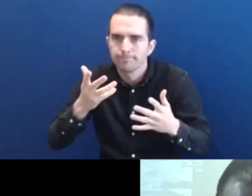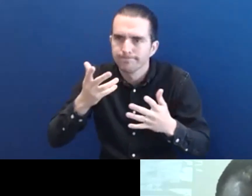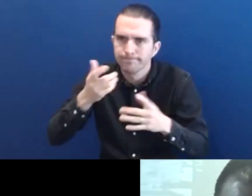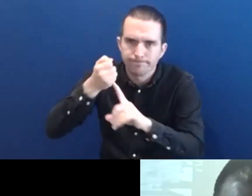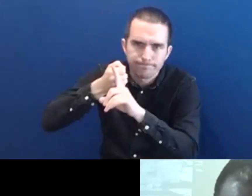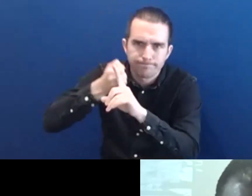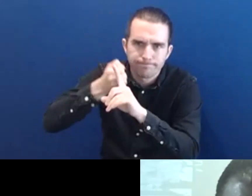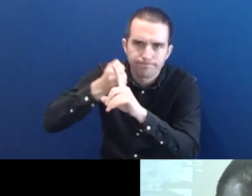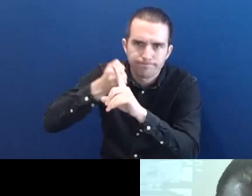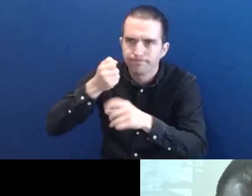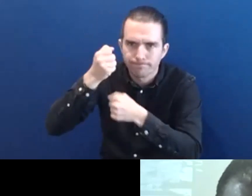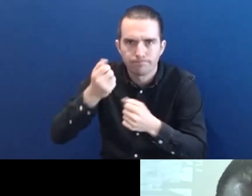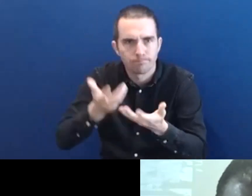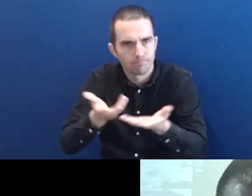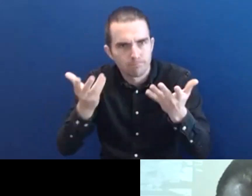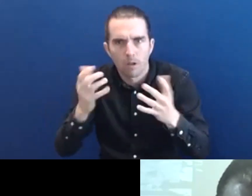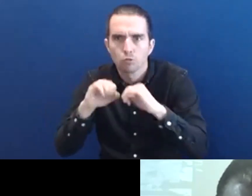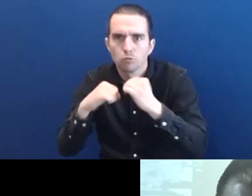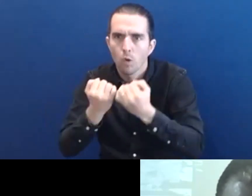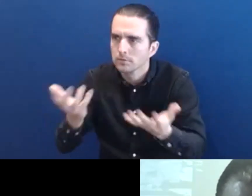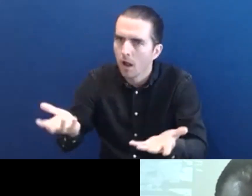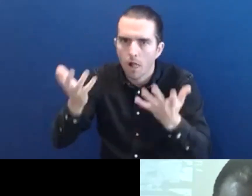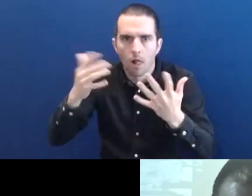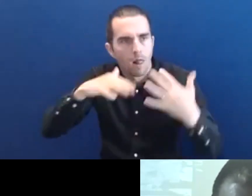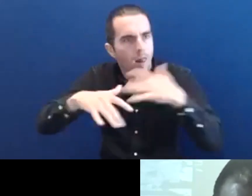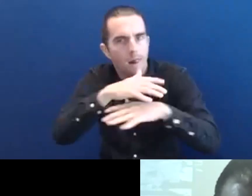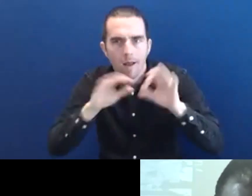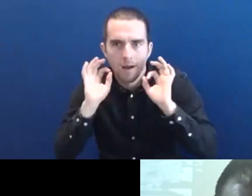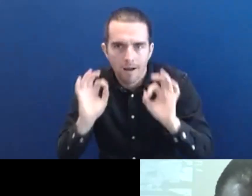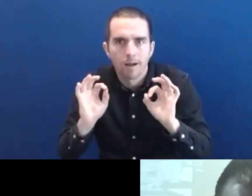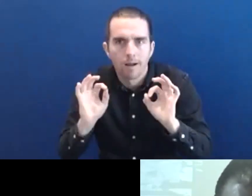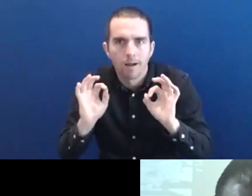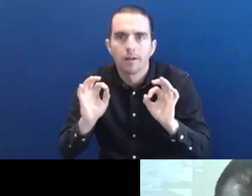to influence the government